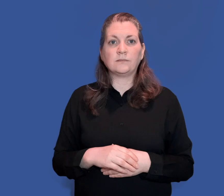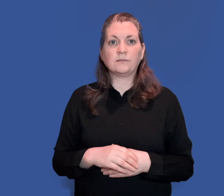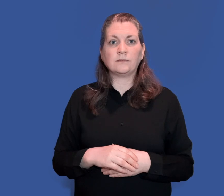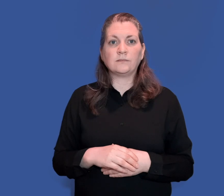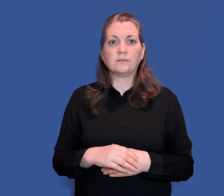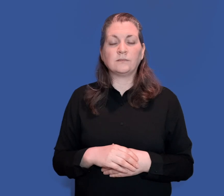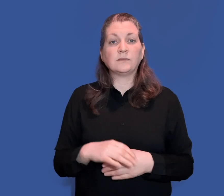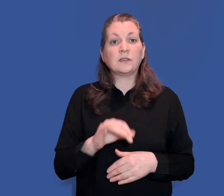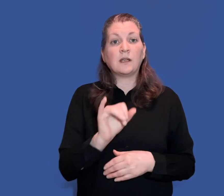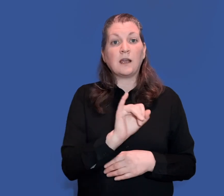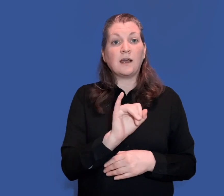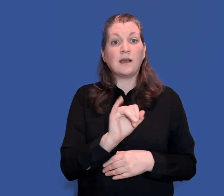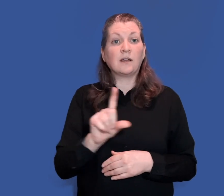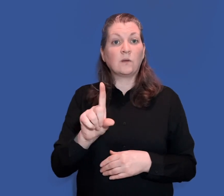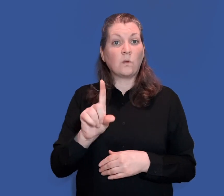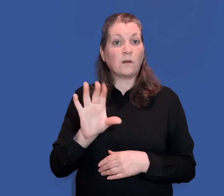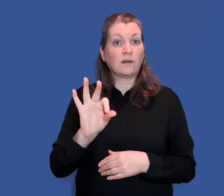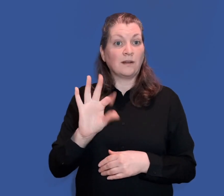Category B